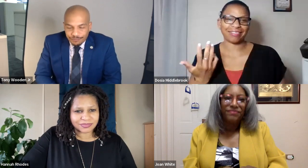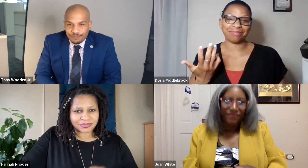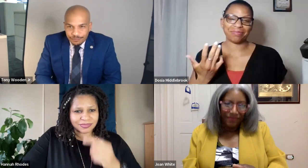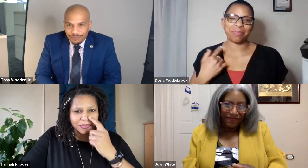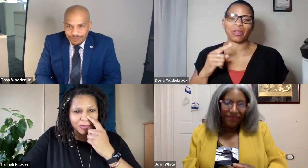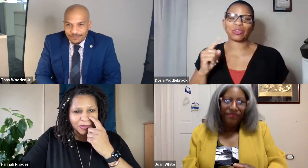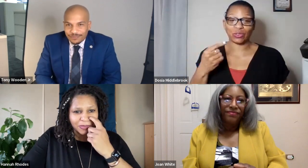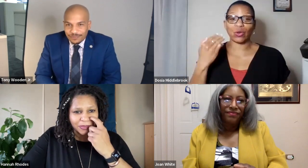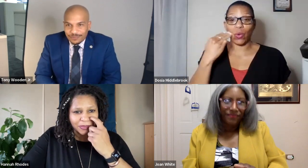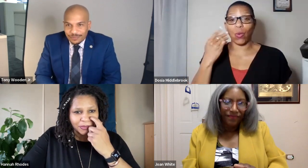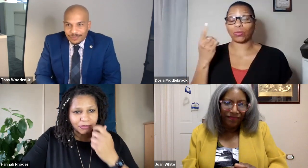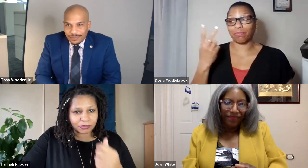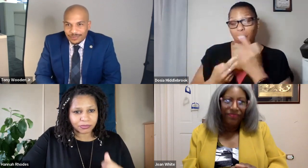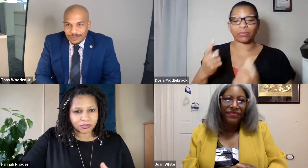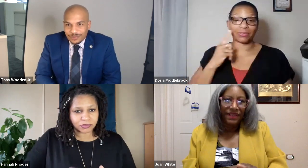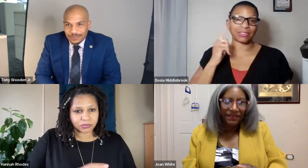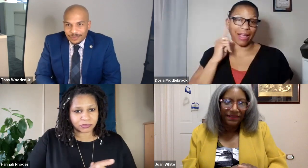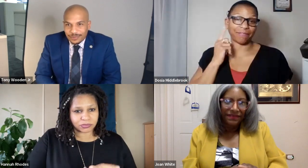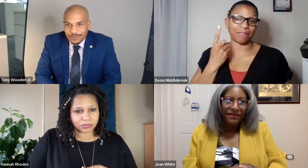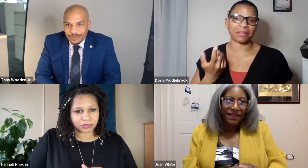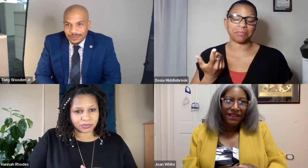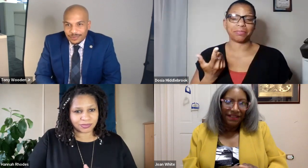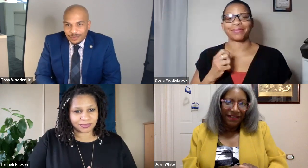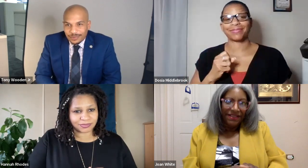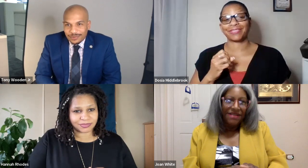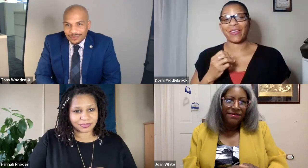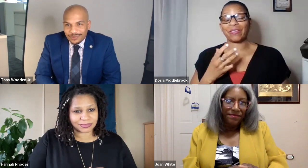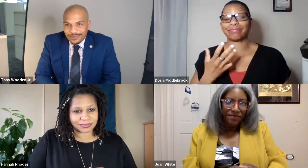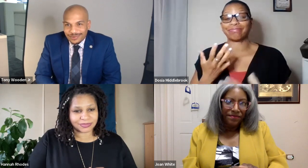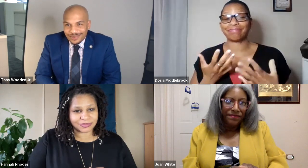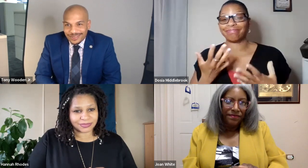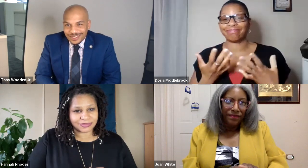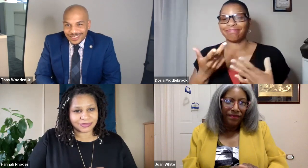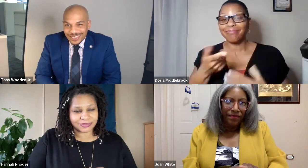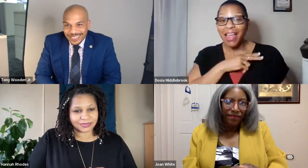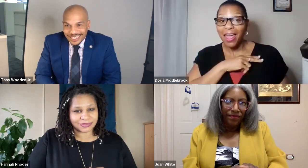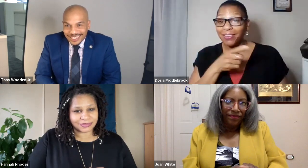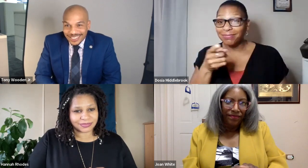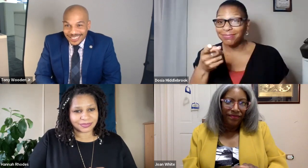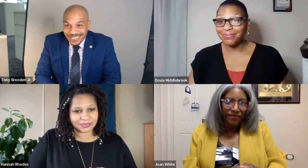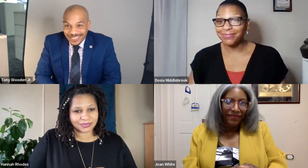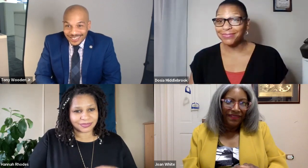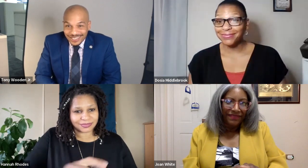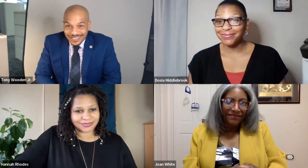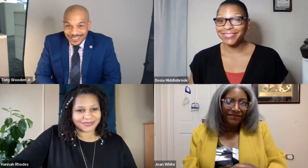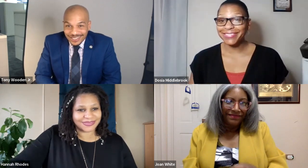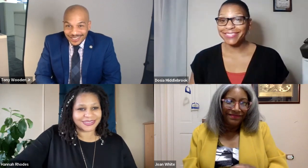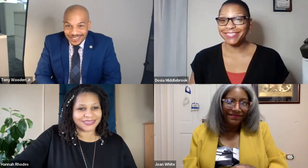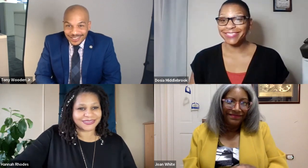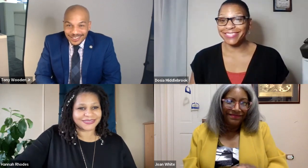I was so young. So I did know both of them. I did know that they were deaf. Hannah, do you have